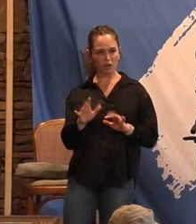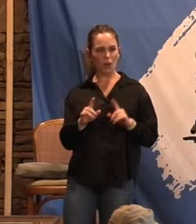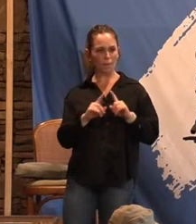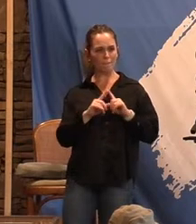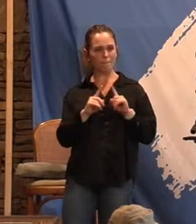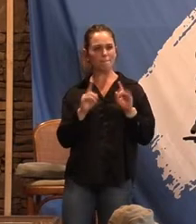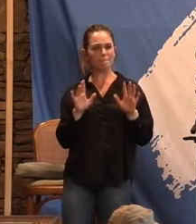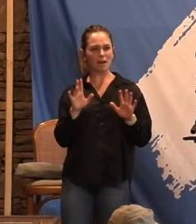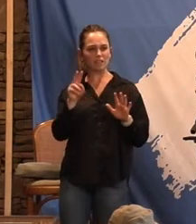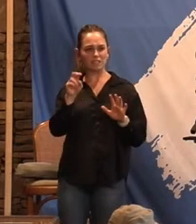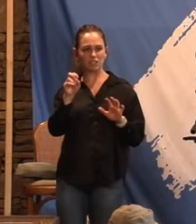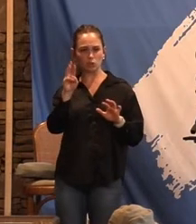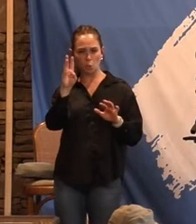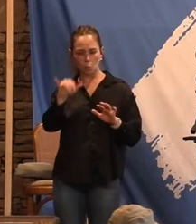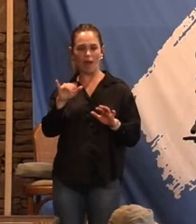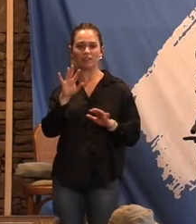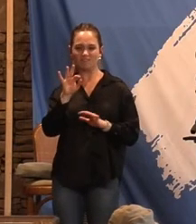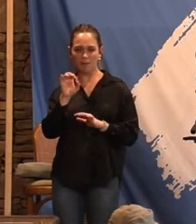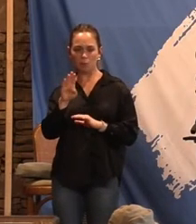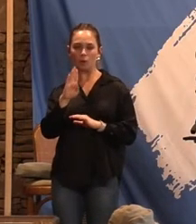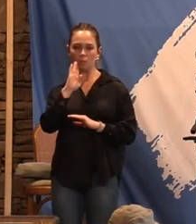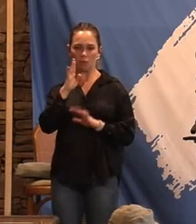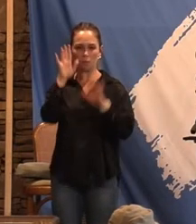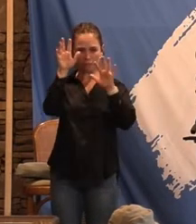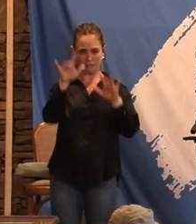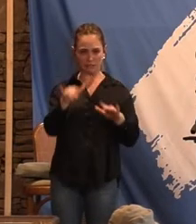it's Norway. It's February. There's snow on the ground.